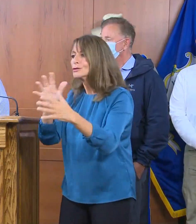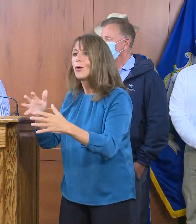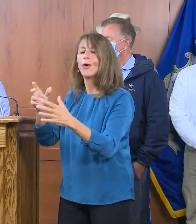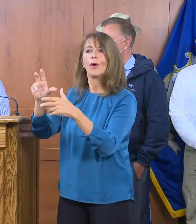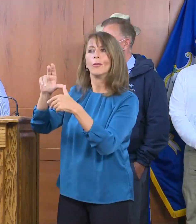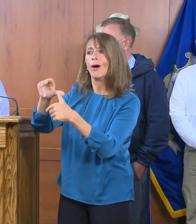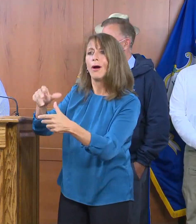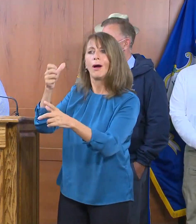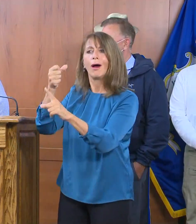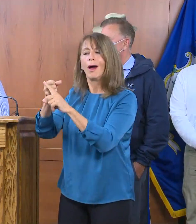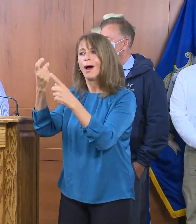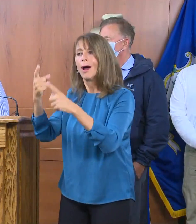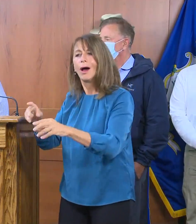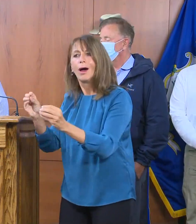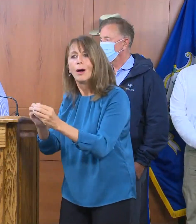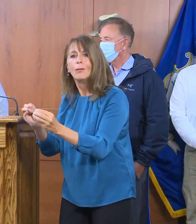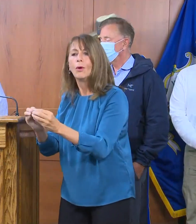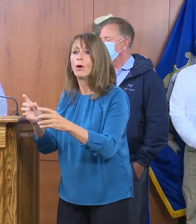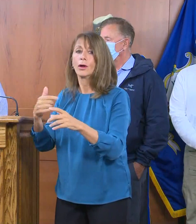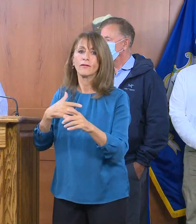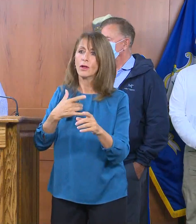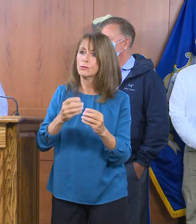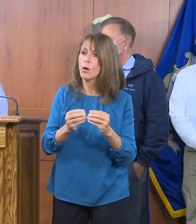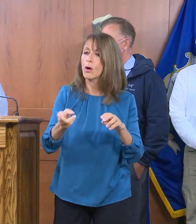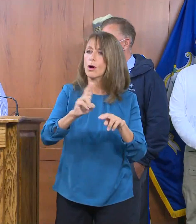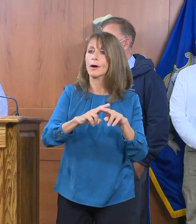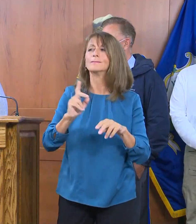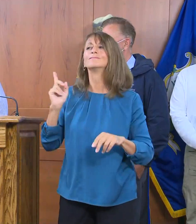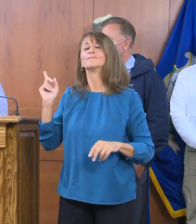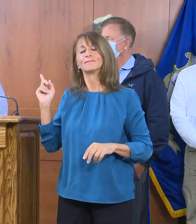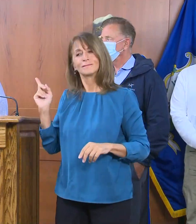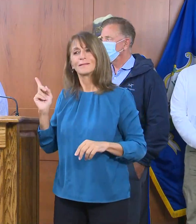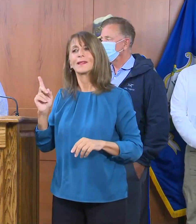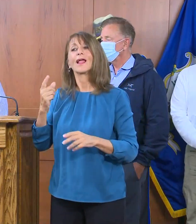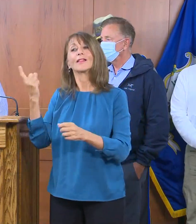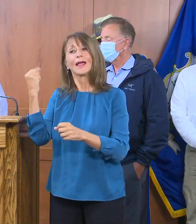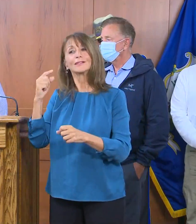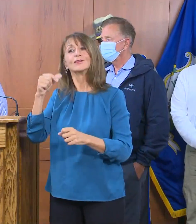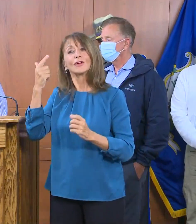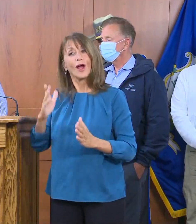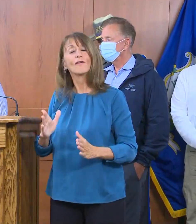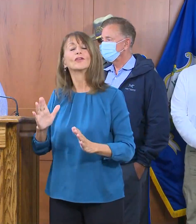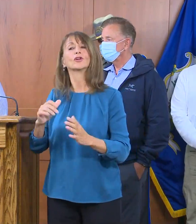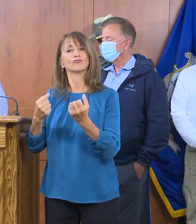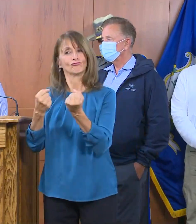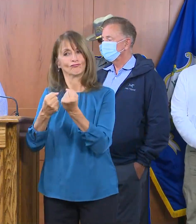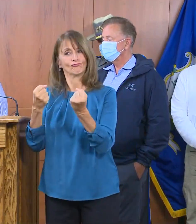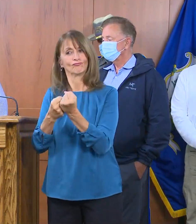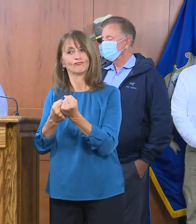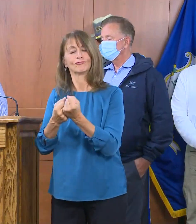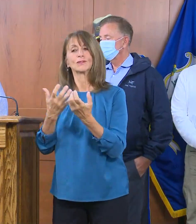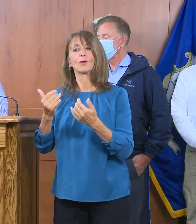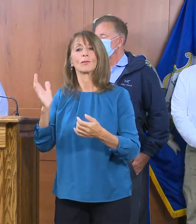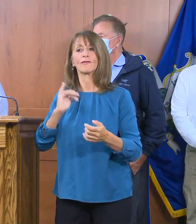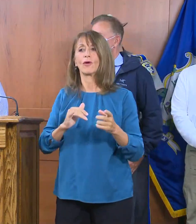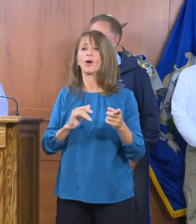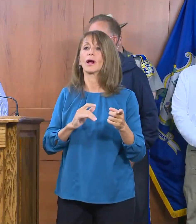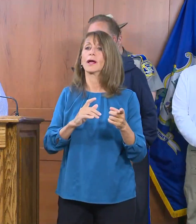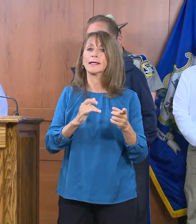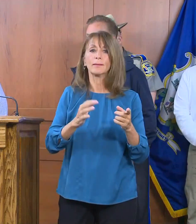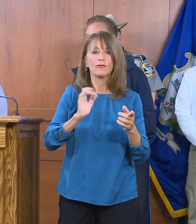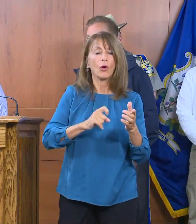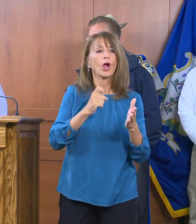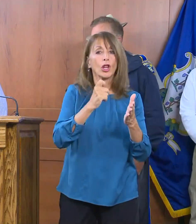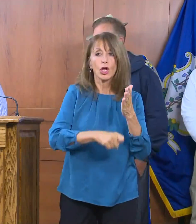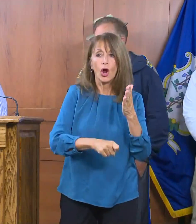I would agree wholeheartedly with that statement, and I think you saw the governor endorse that approach last year as well. So the switch from the cost-based